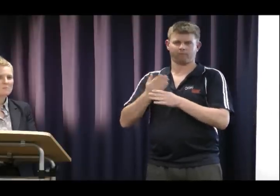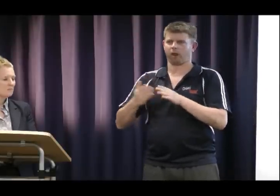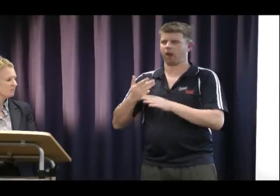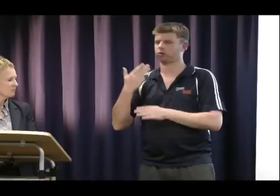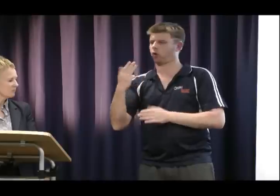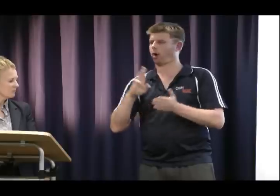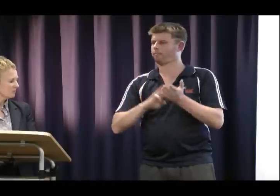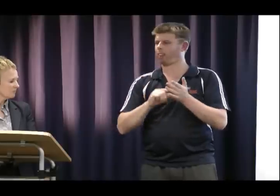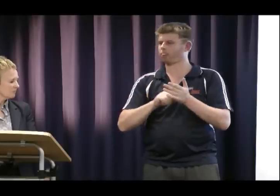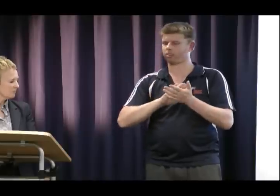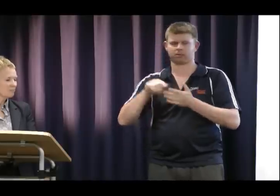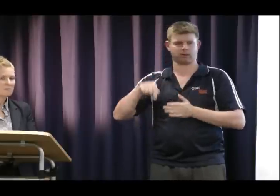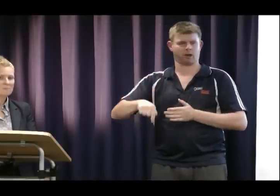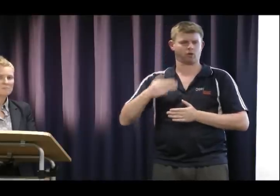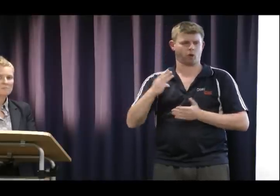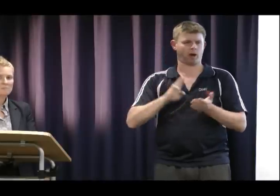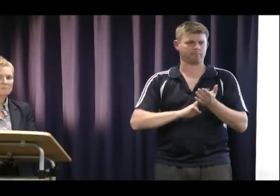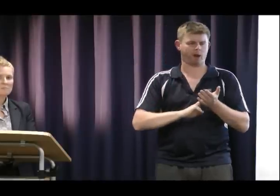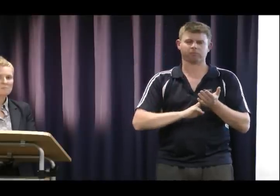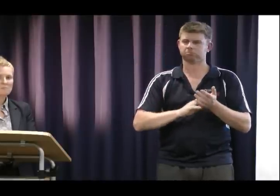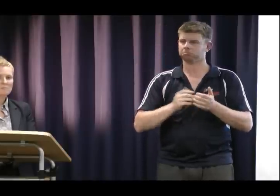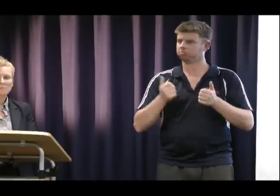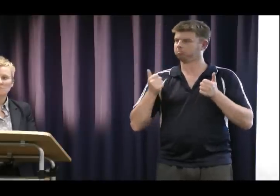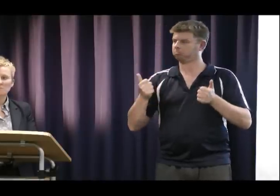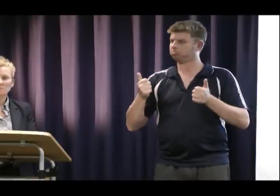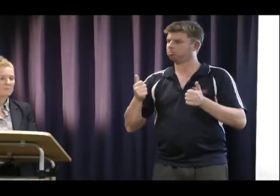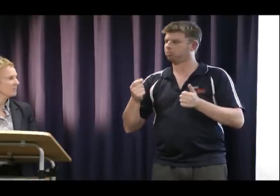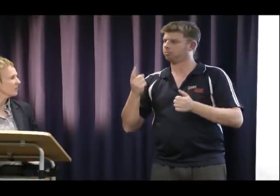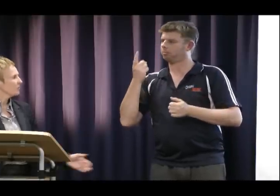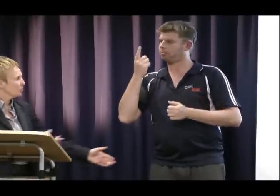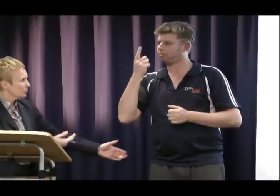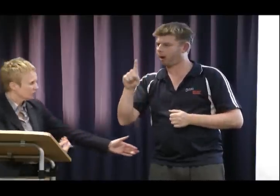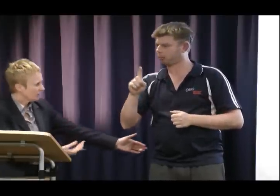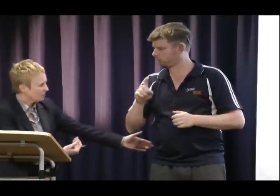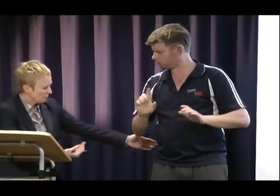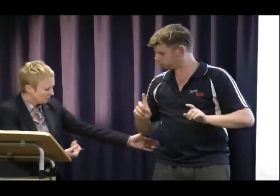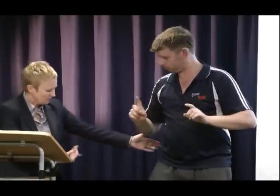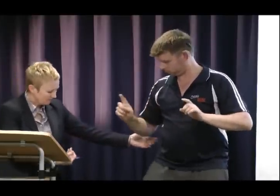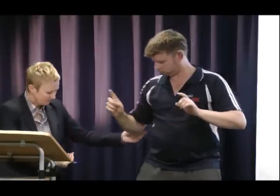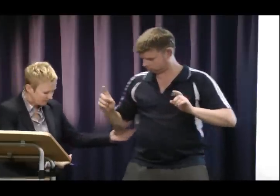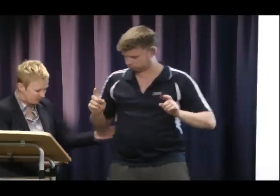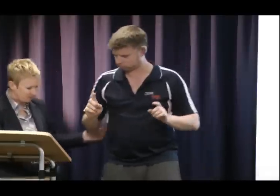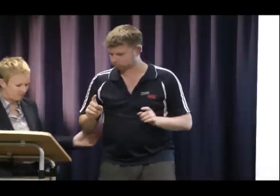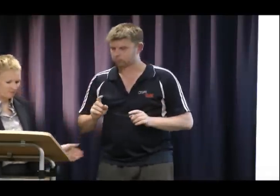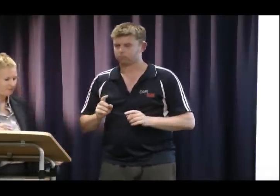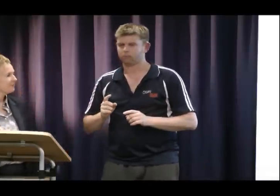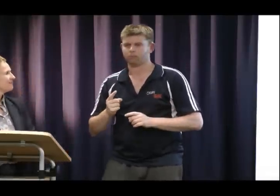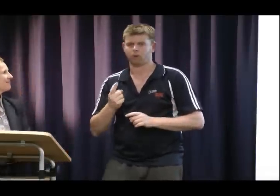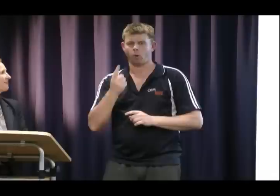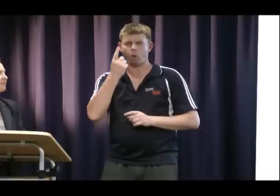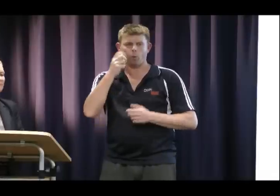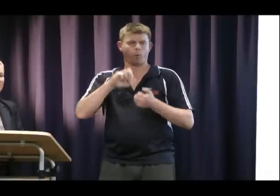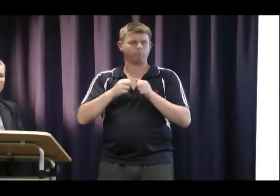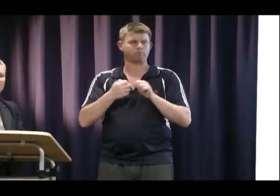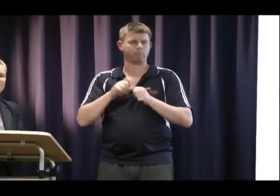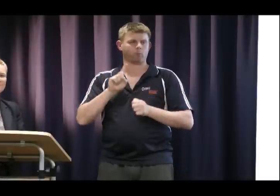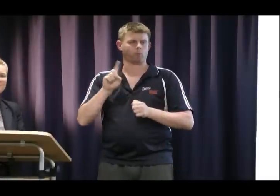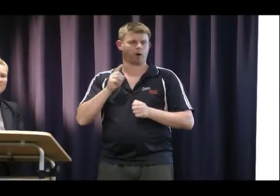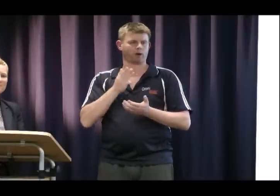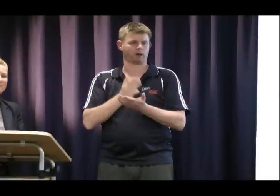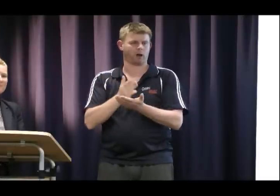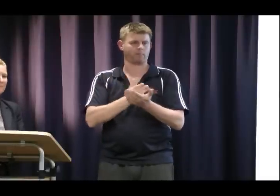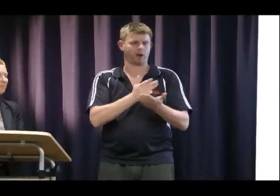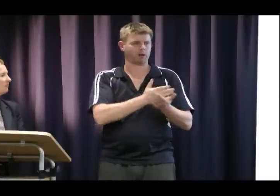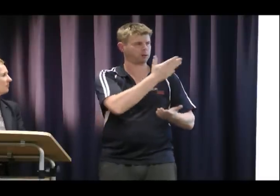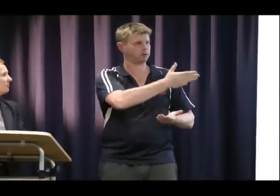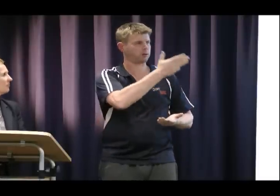Secondly, my comment about this building. I've been working here for 9 months in this building. I find it a good building. It's a great building, but